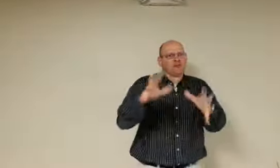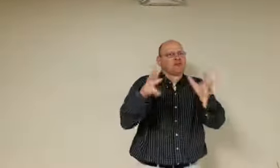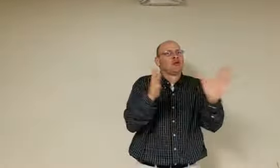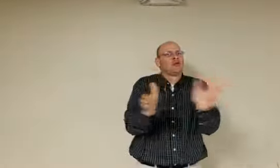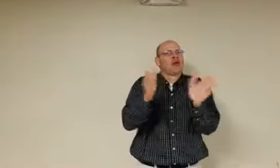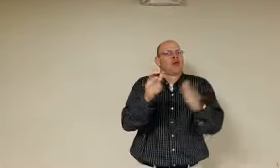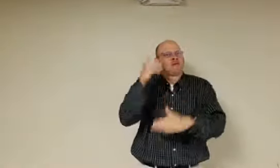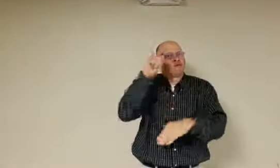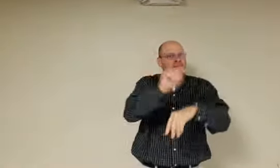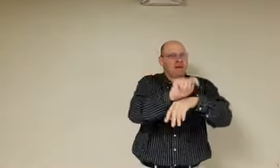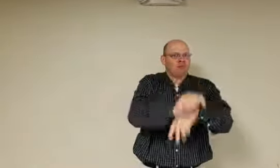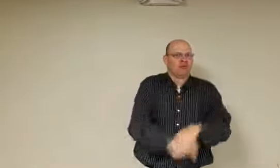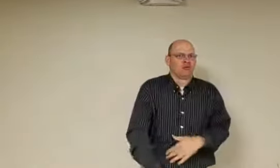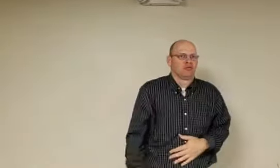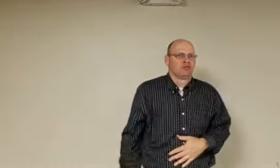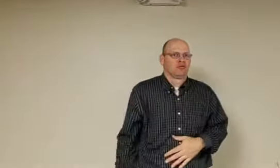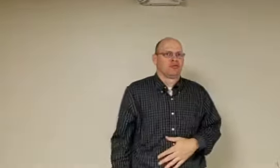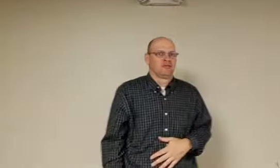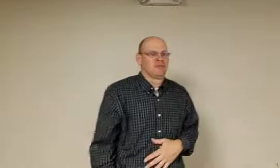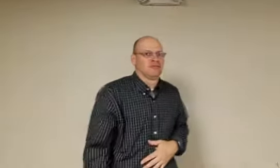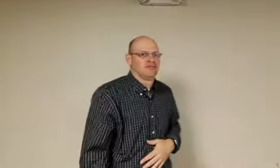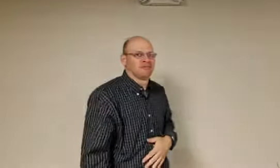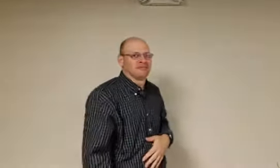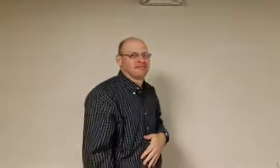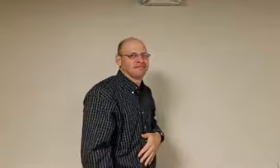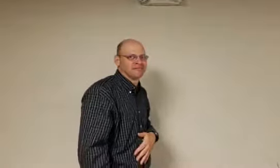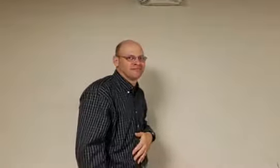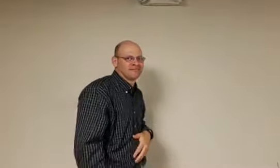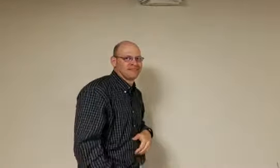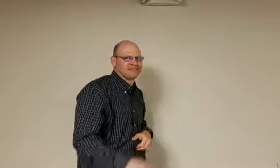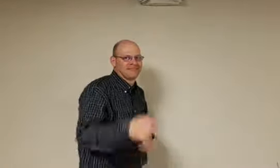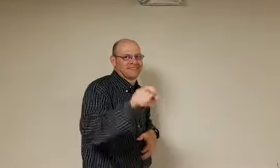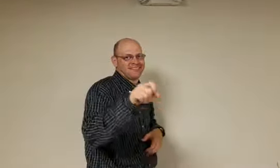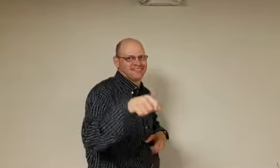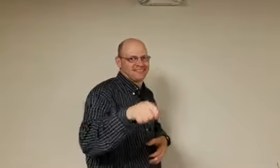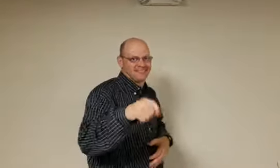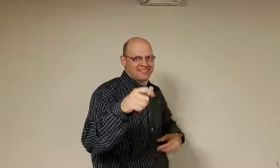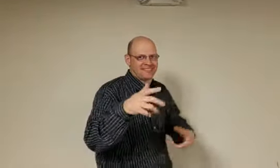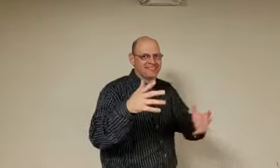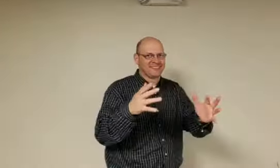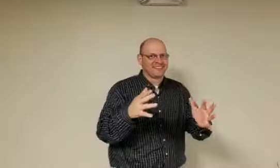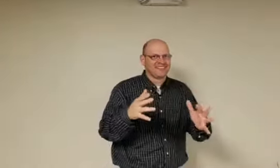Temple University. They're preparing for the temple, the rebuilt temple.